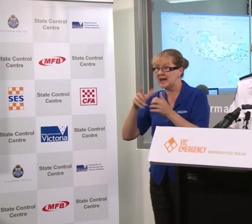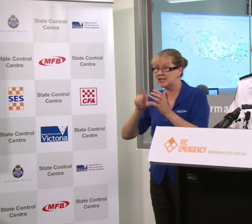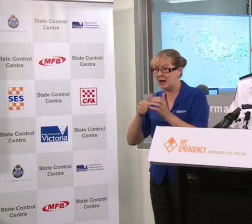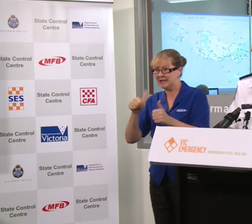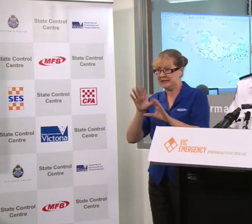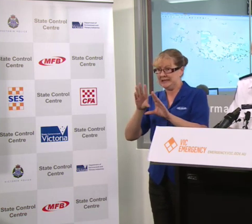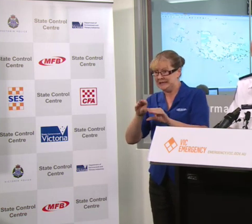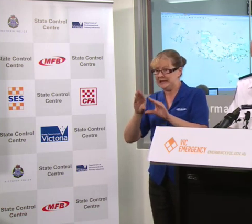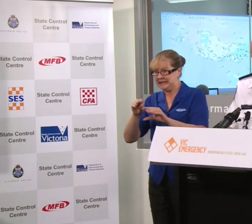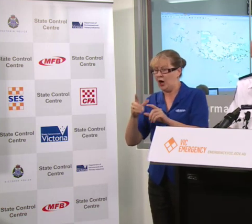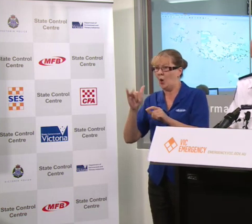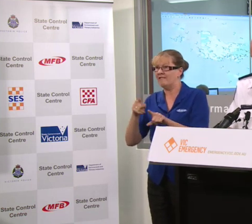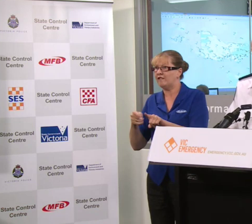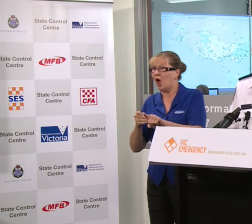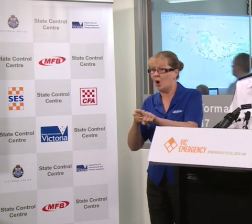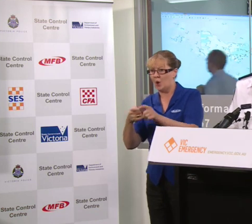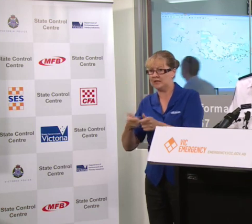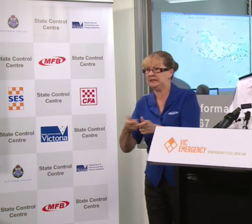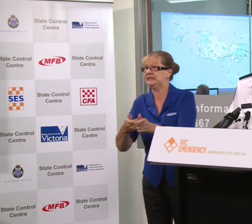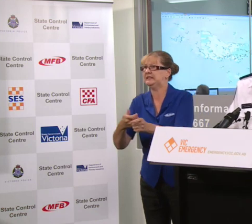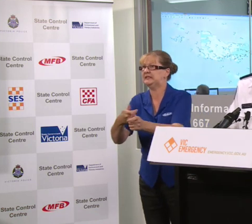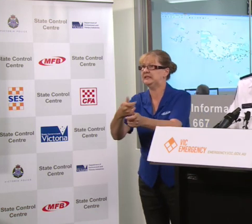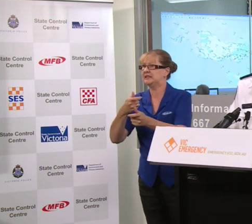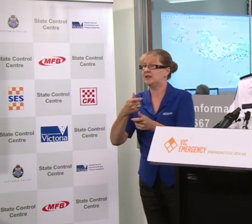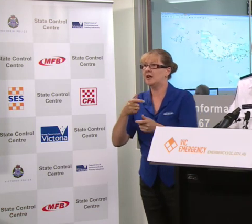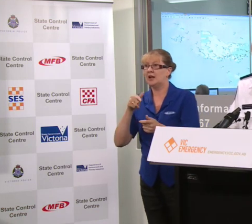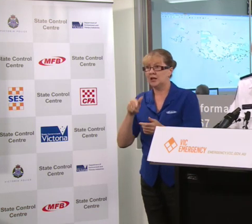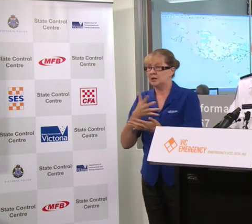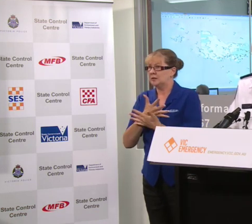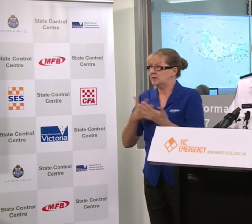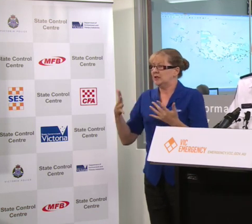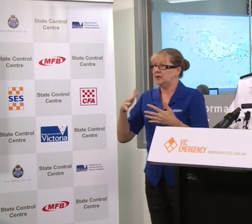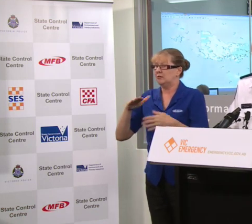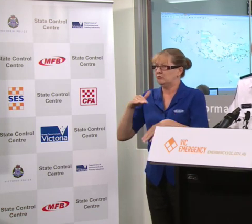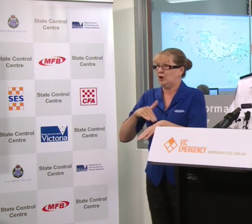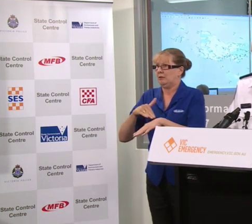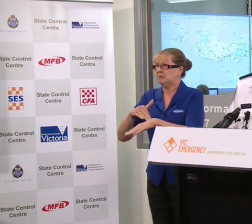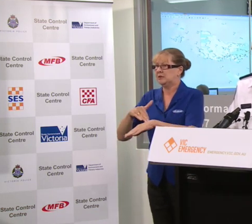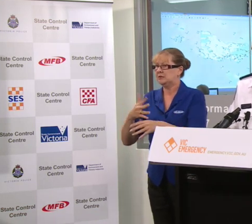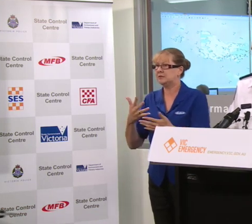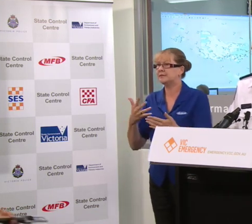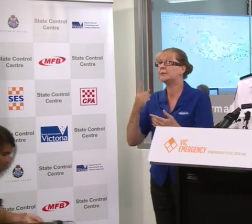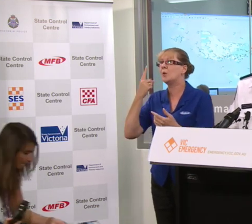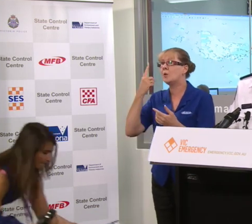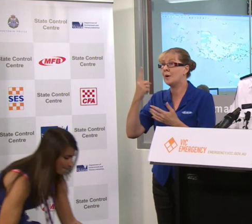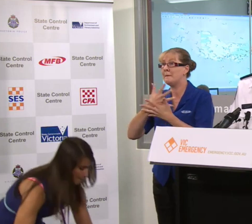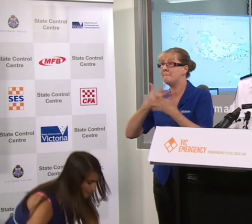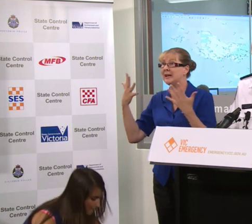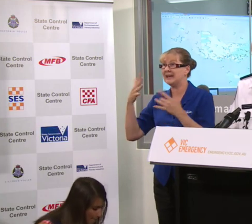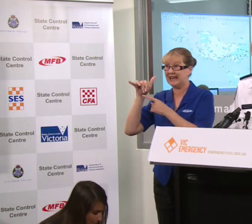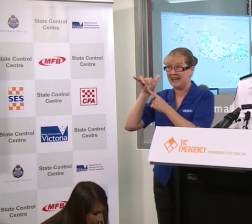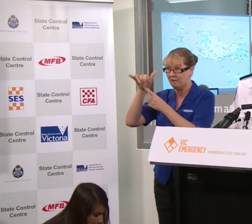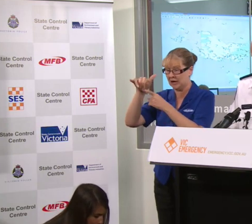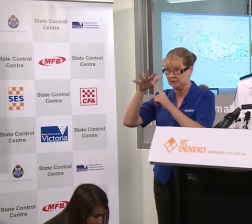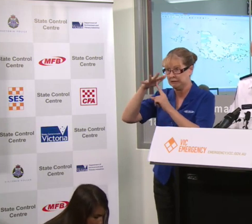it or chase it, and that in itself is a significant issue. Likewise, significant aircraft operations